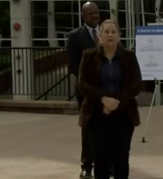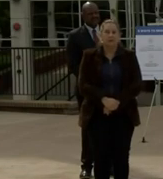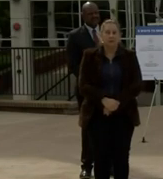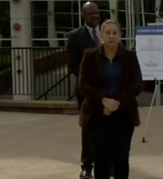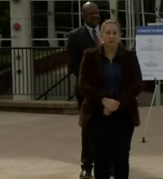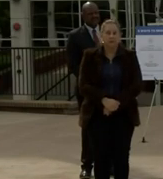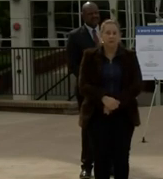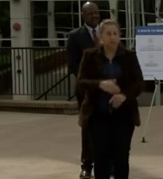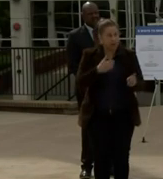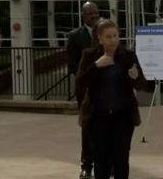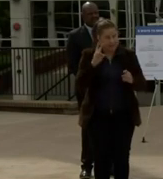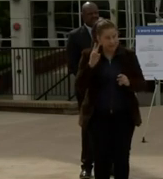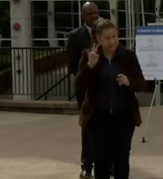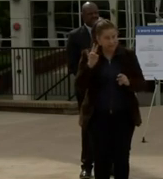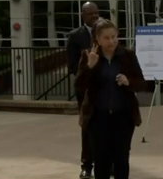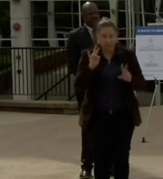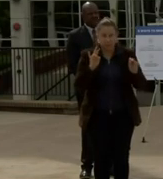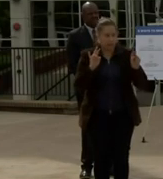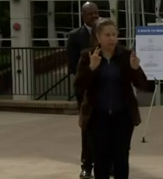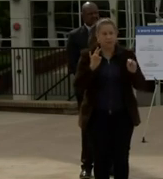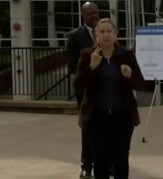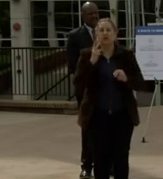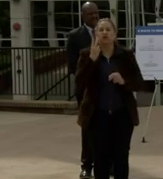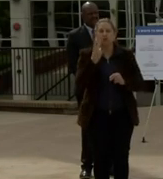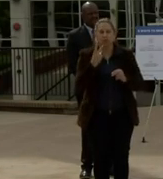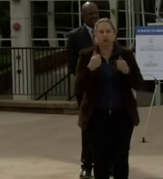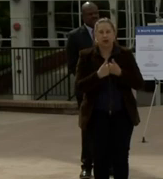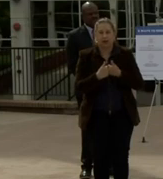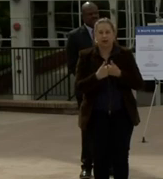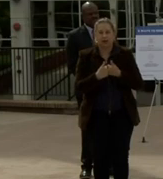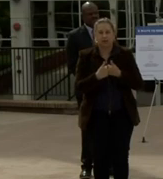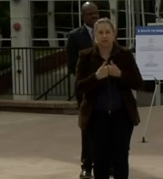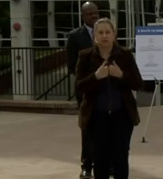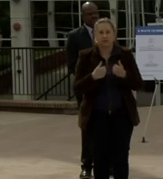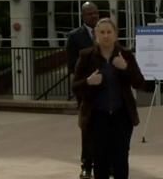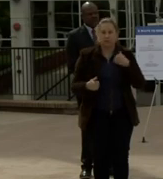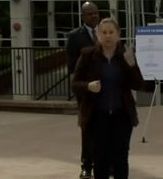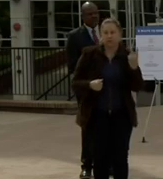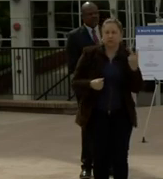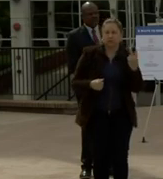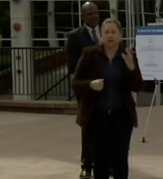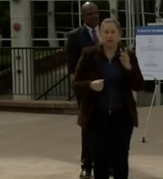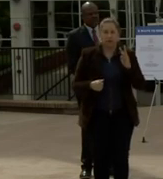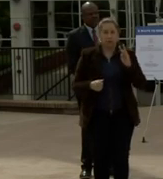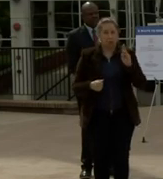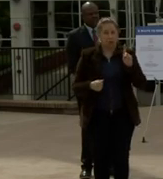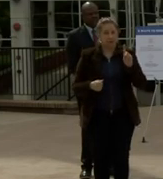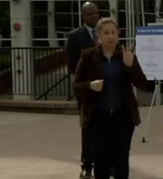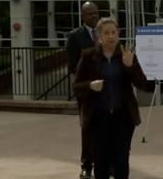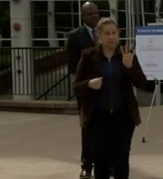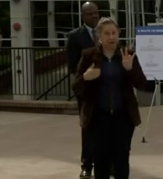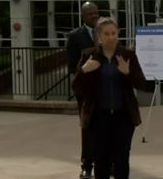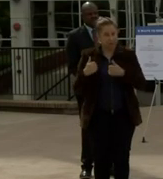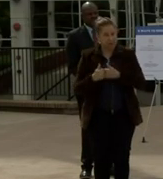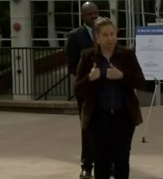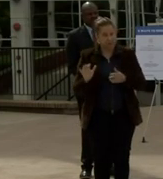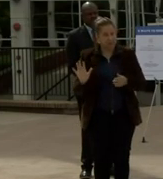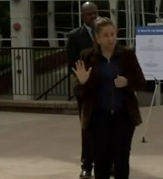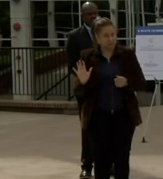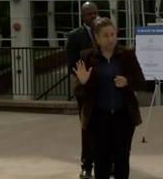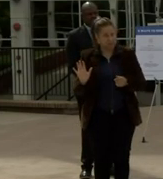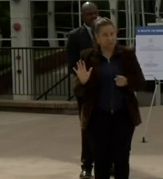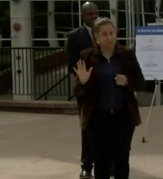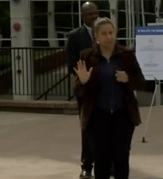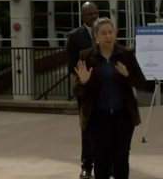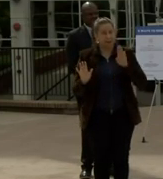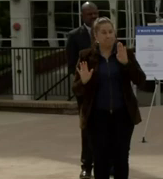There's also one in Ward 7. That's what We haven't completed. The ballot has not yet been determined. Right. The petition period